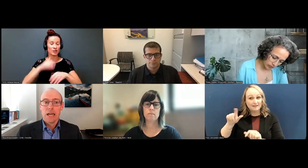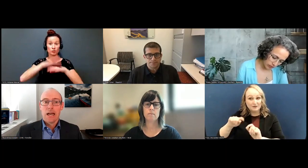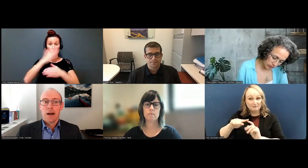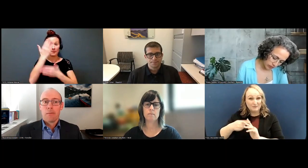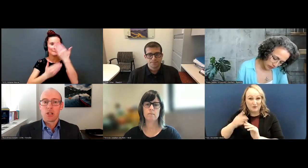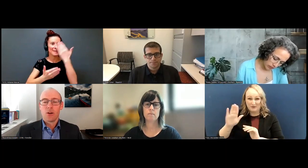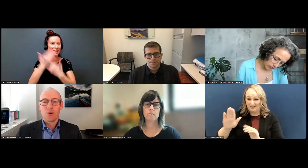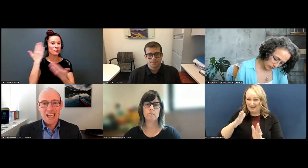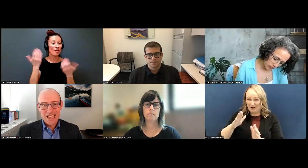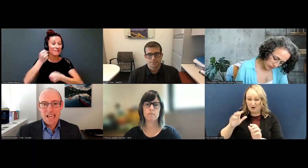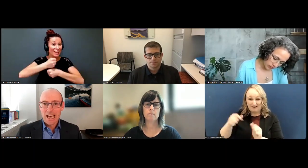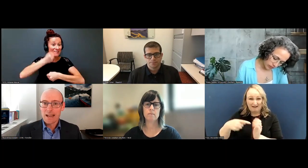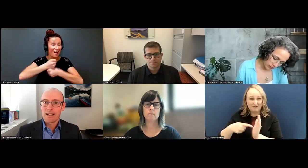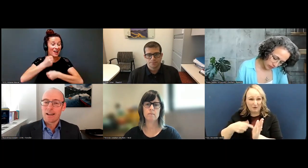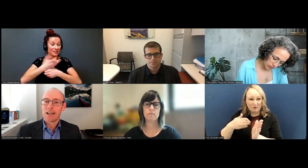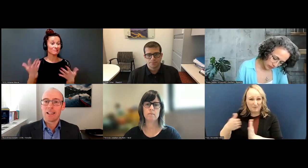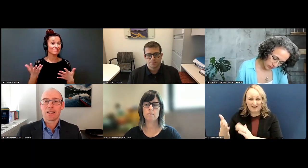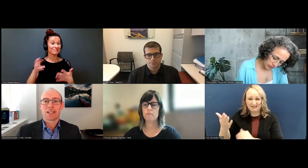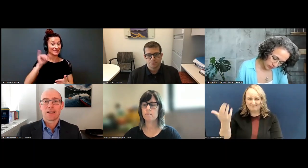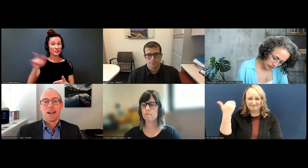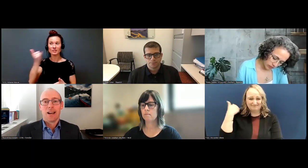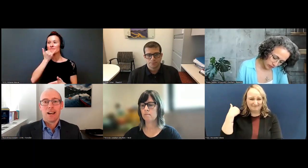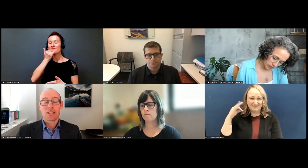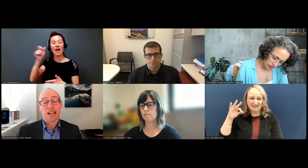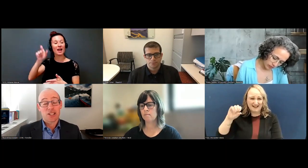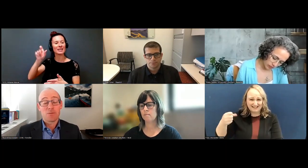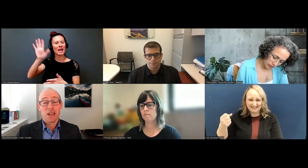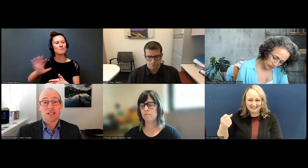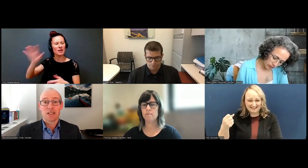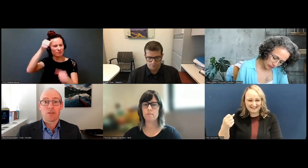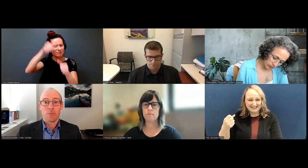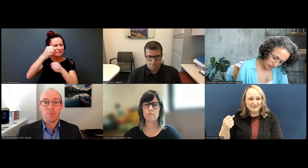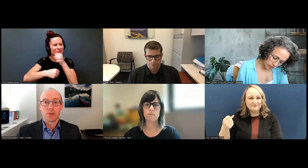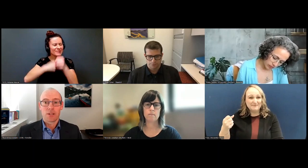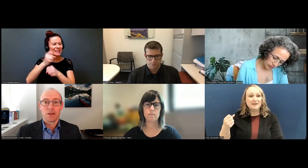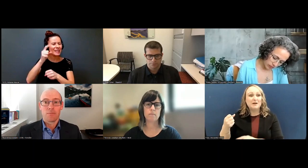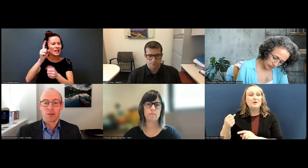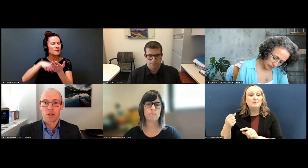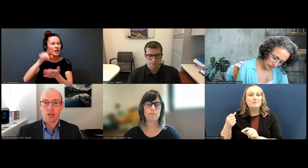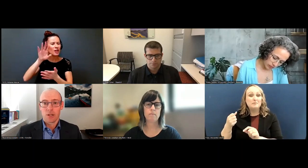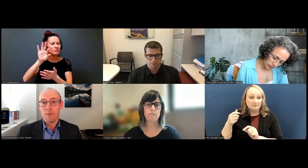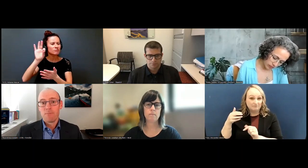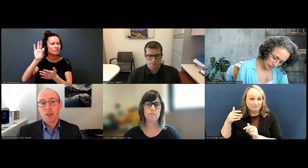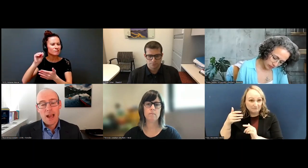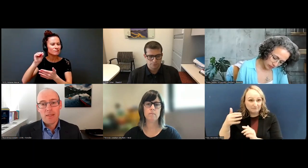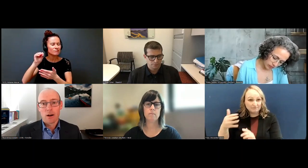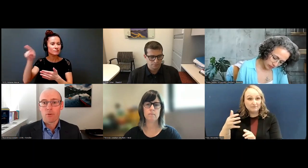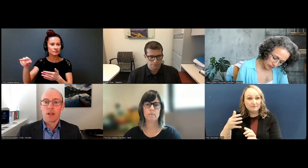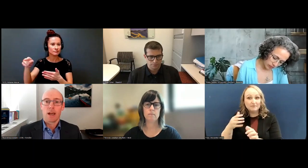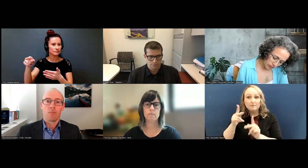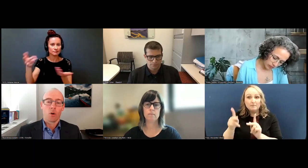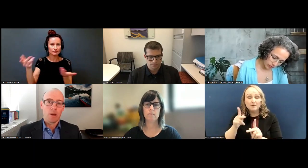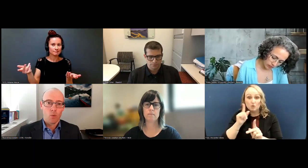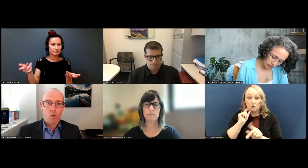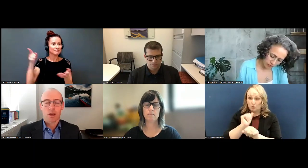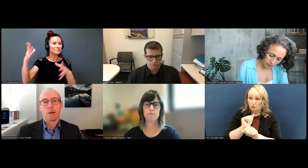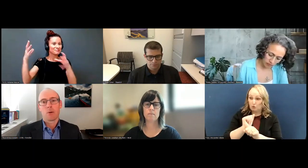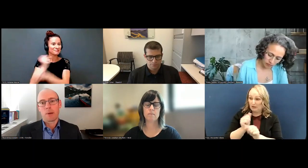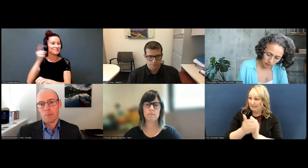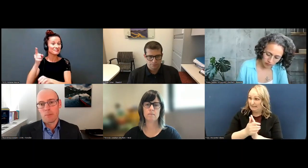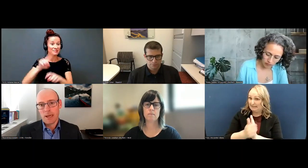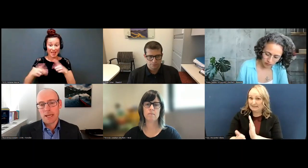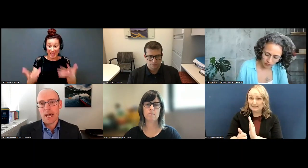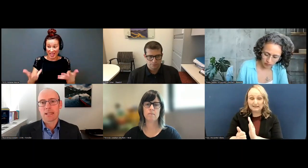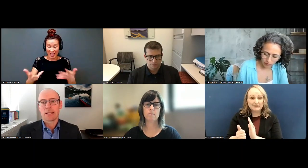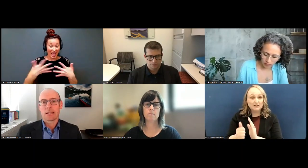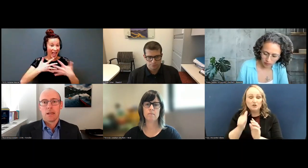1990s. But you don't get that unless there's actually spaces for people to put their children in, and therefore you get more people working, more